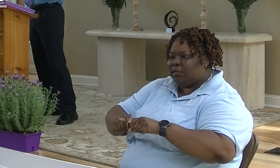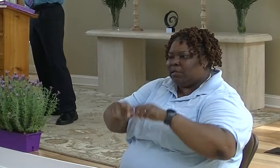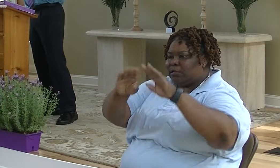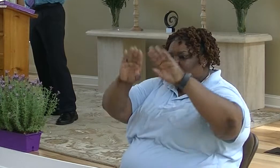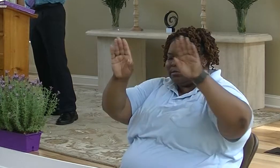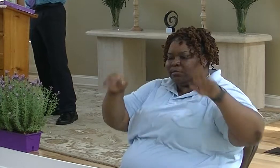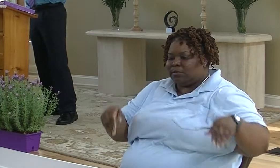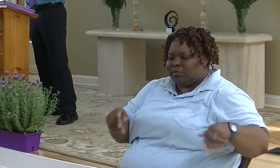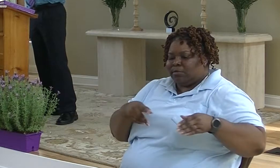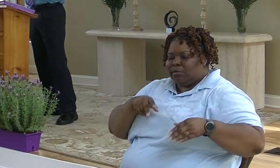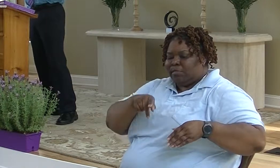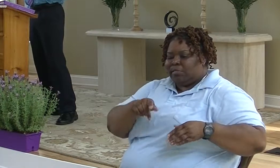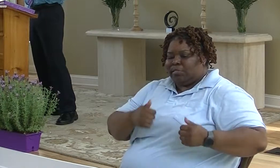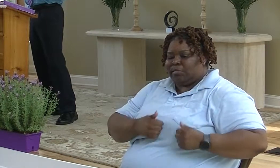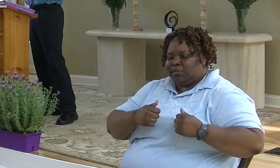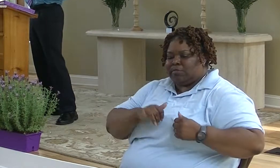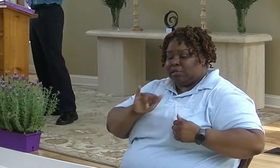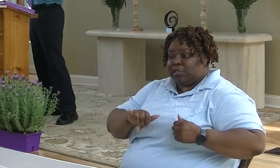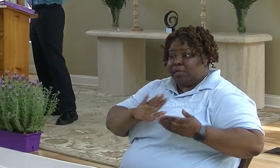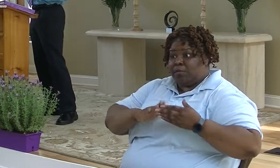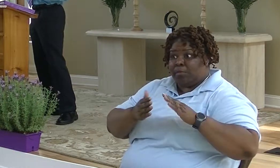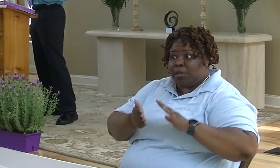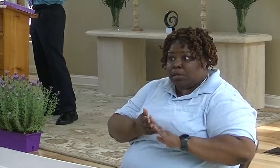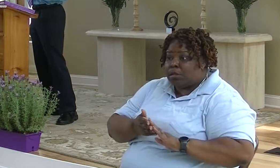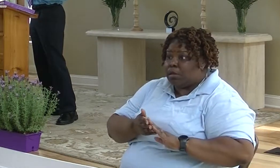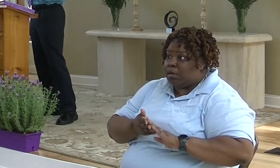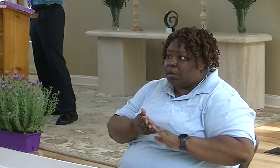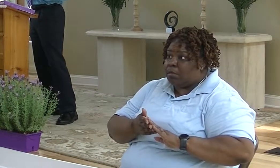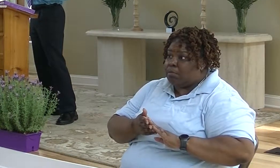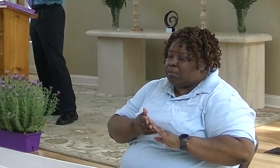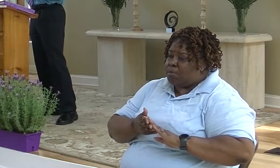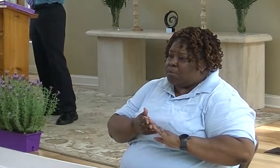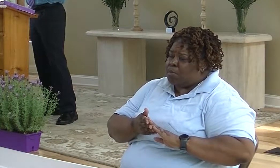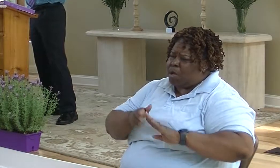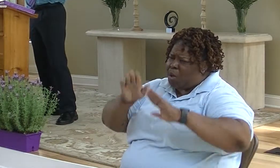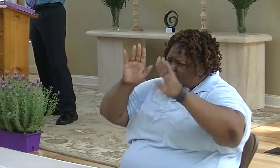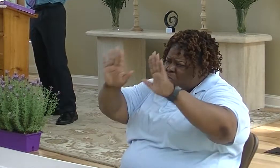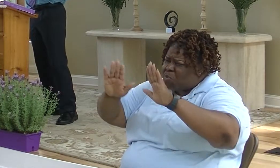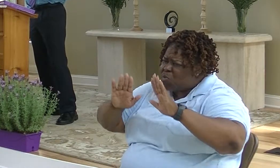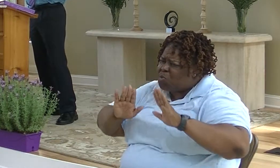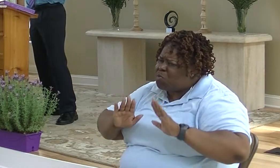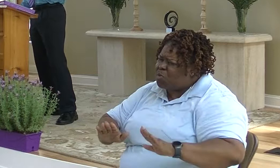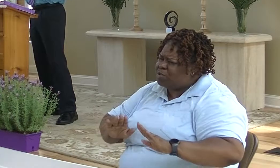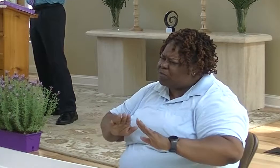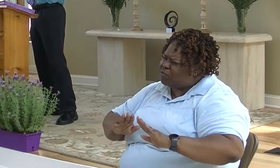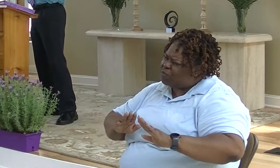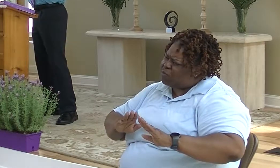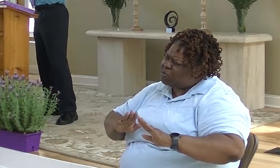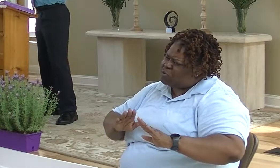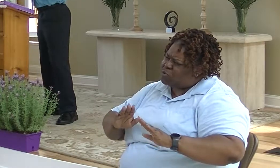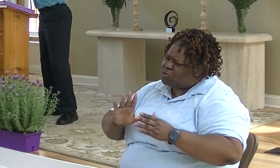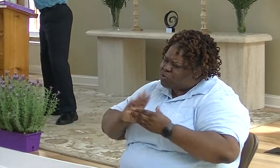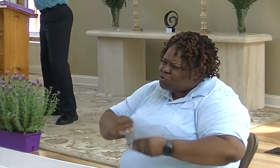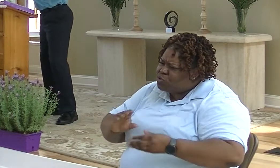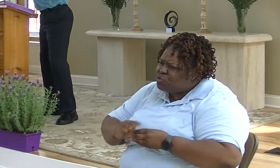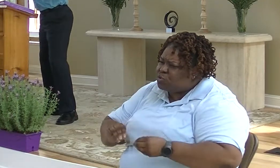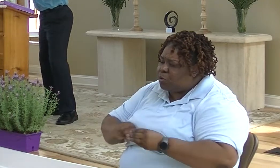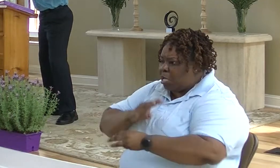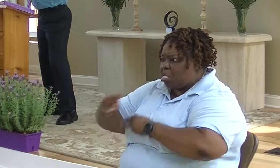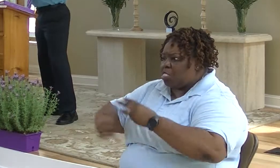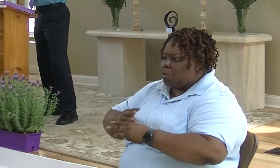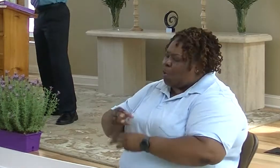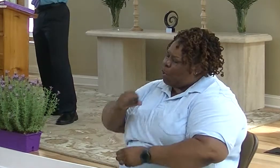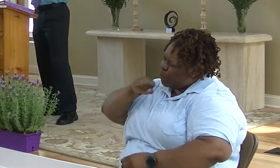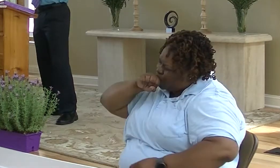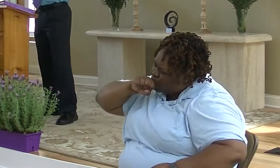would become a global phenomenon, the likes of which my mind still can't wrap around.